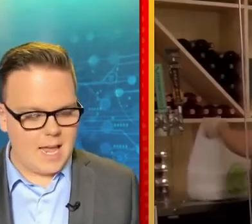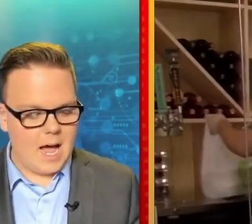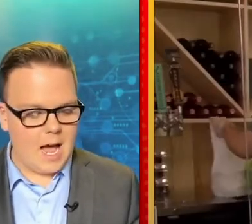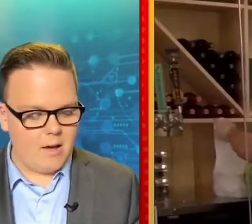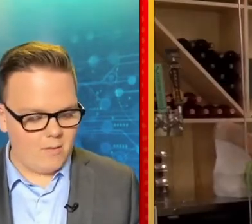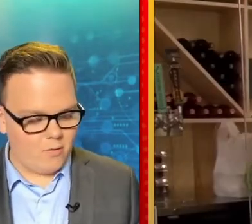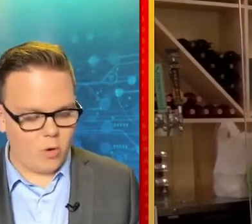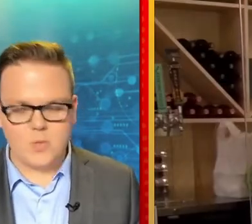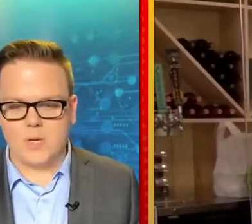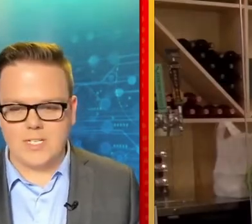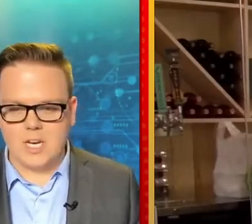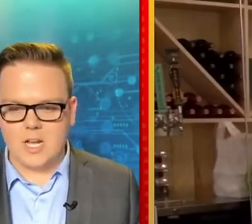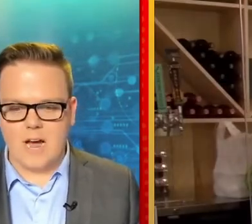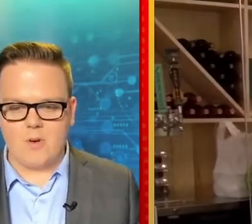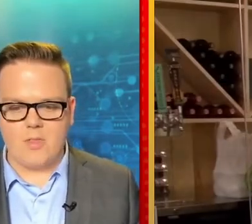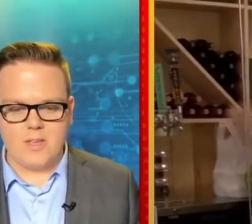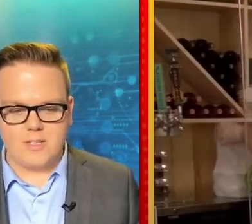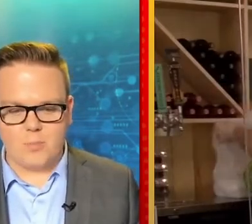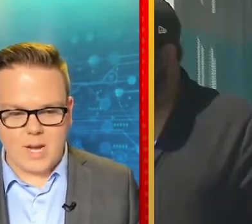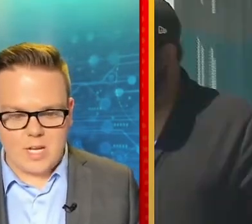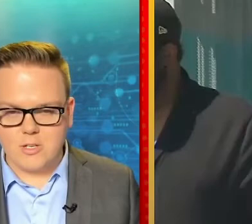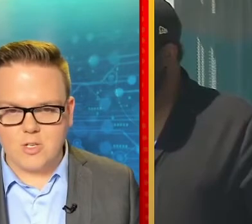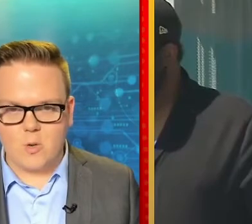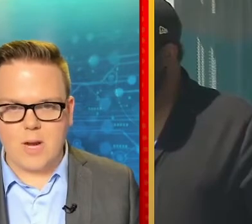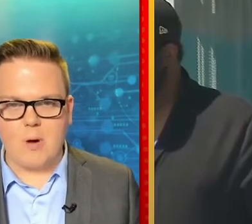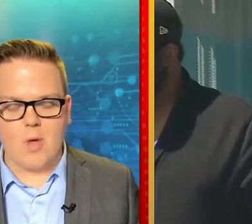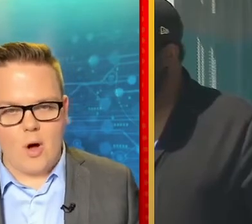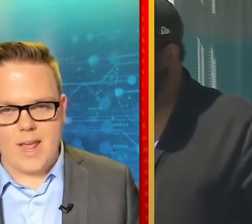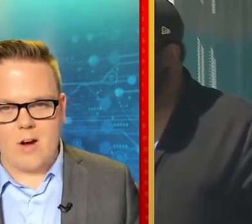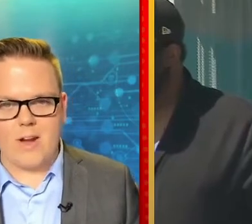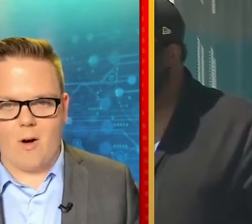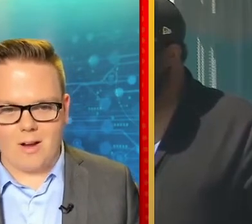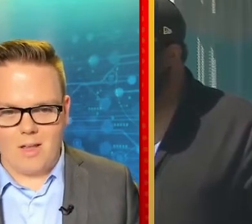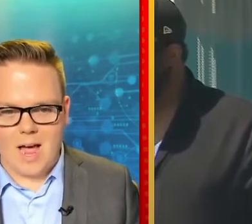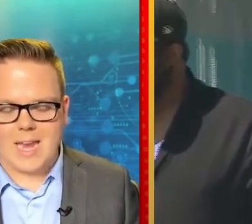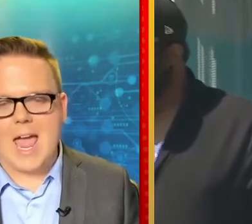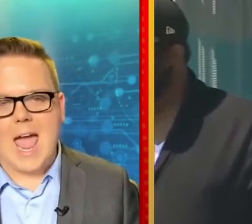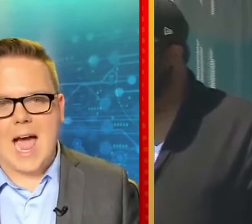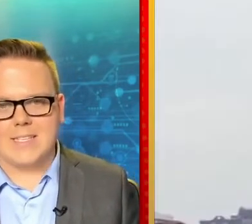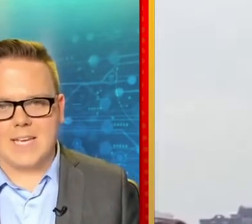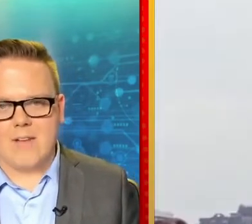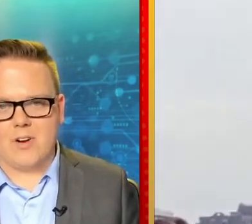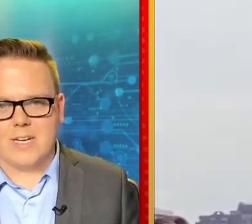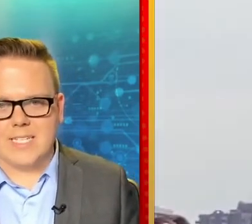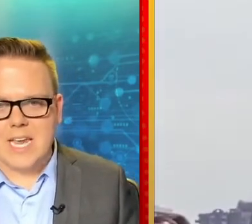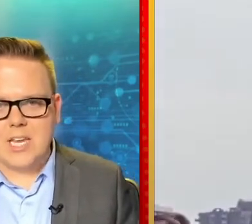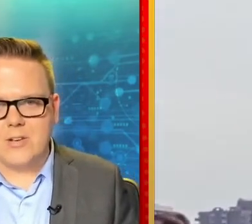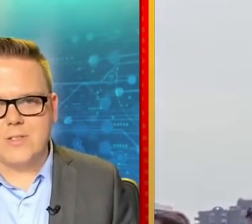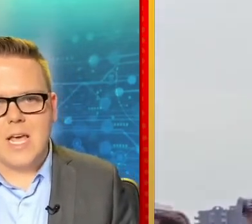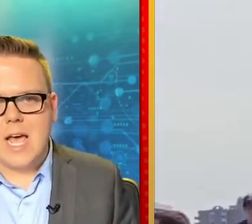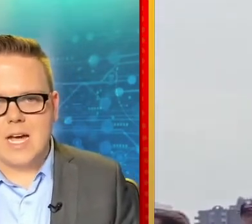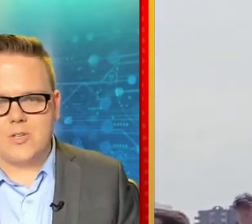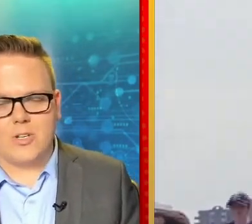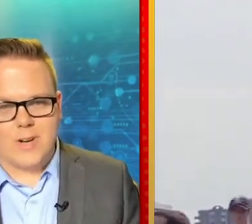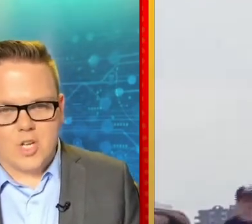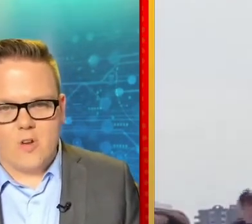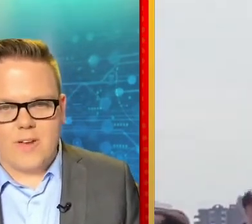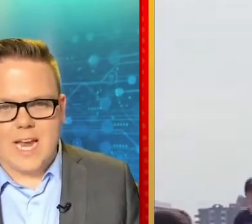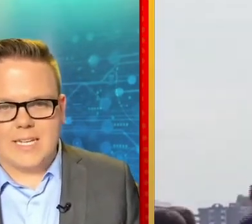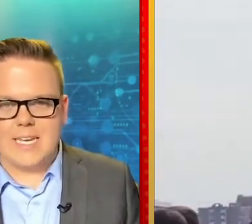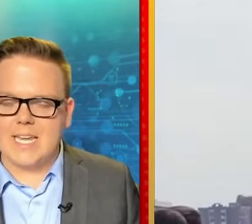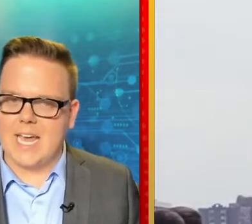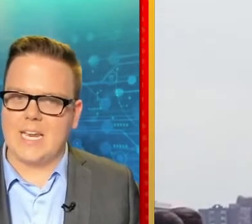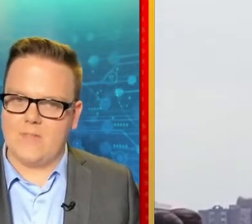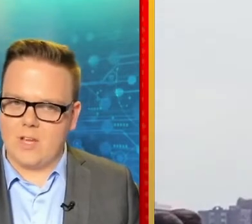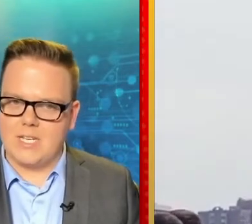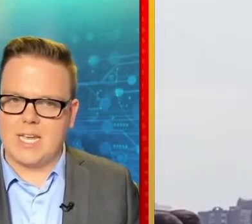deaths. Of course, we'll continue to cover this breaking news story both on air and online as the governor continues to address